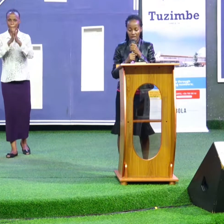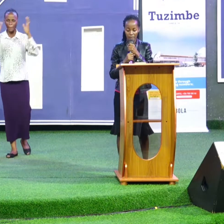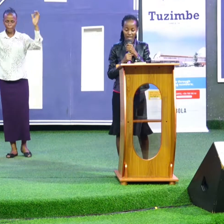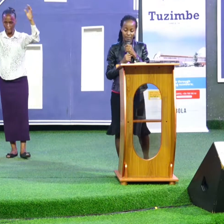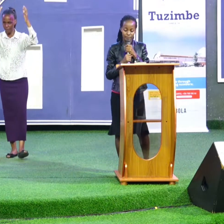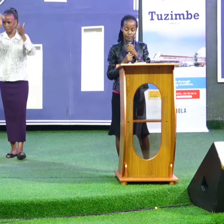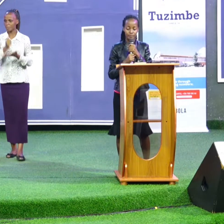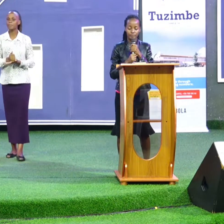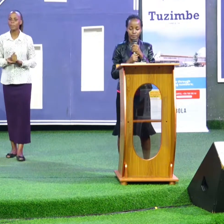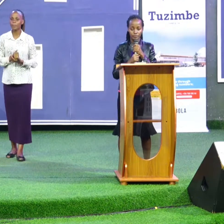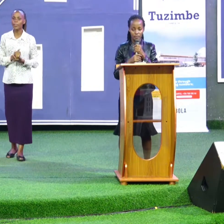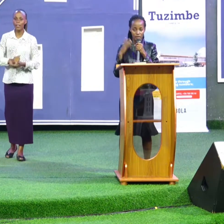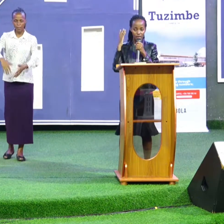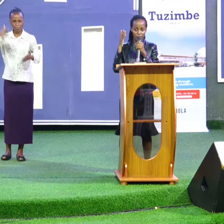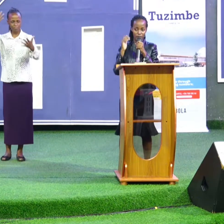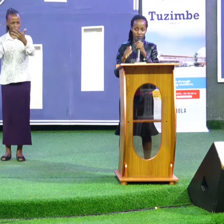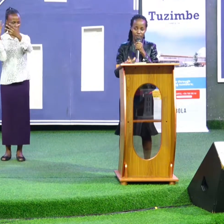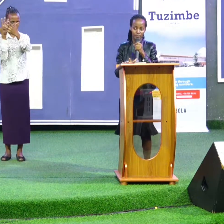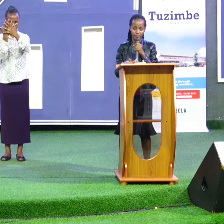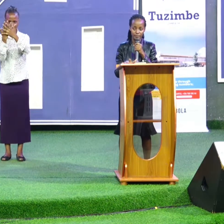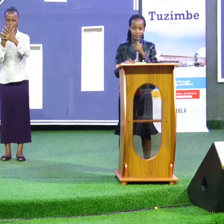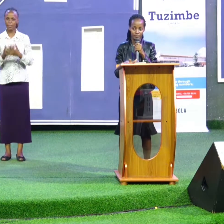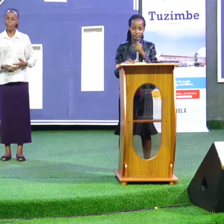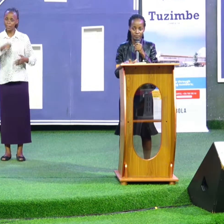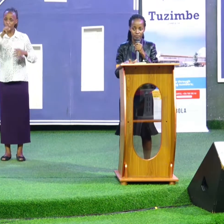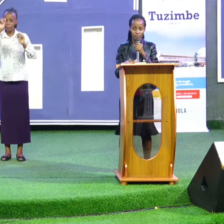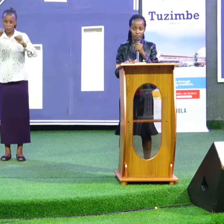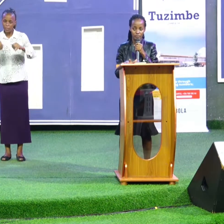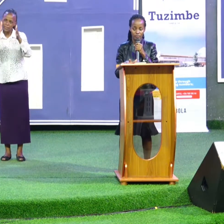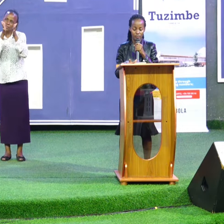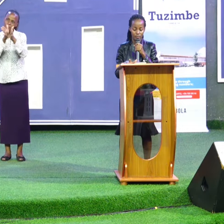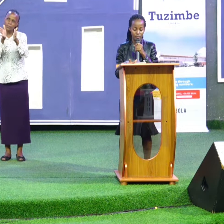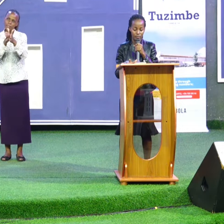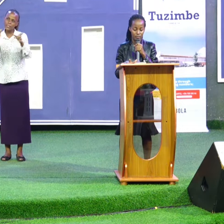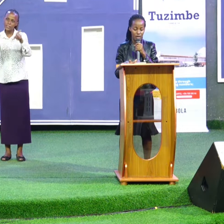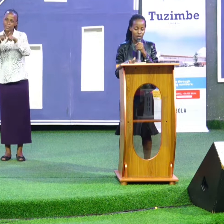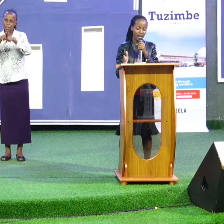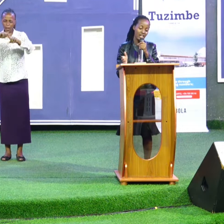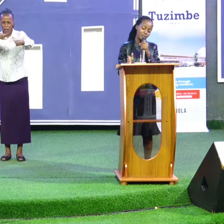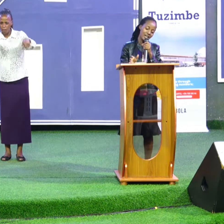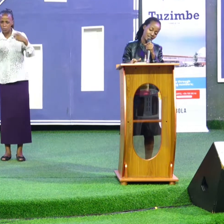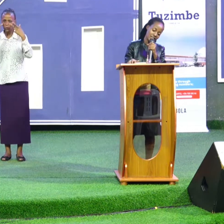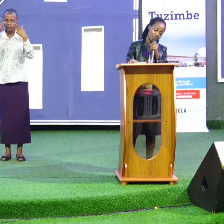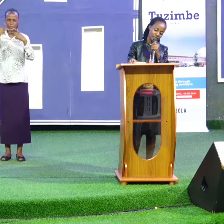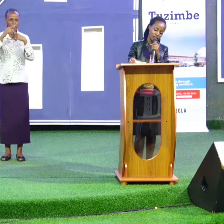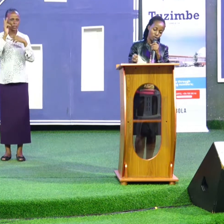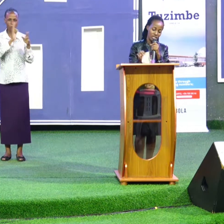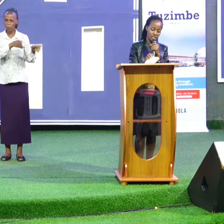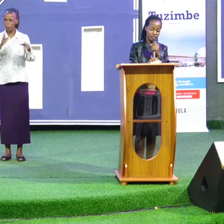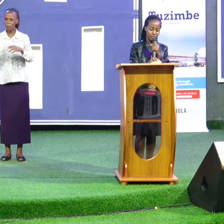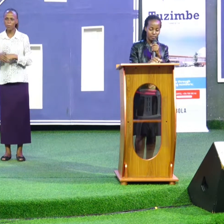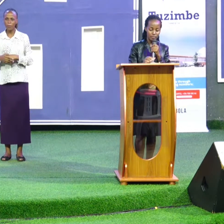Hallelujah. Amen. Ekomera. The prison. Osolo kinyonyolanga kino kyetulabako. You can explain to us something that